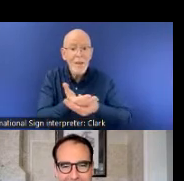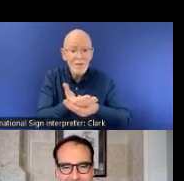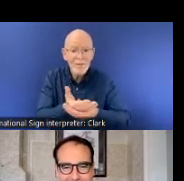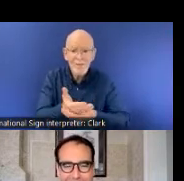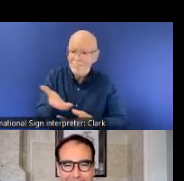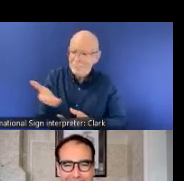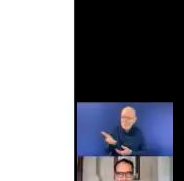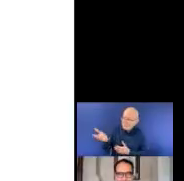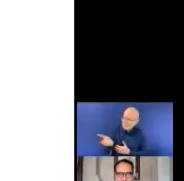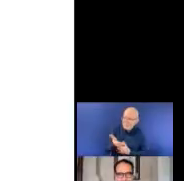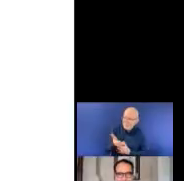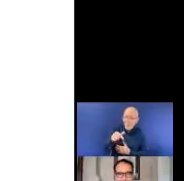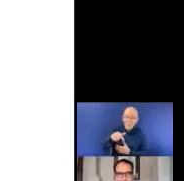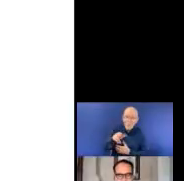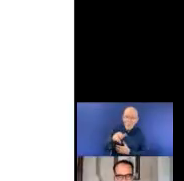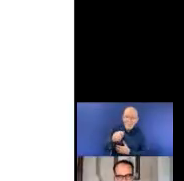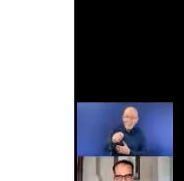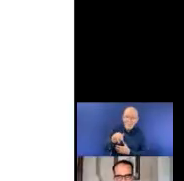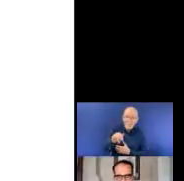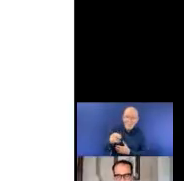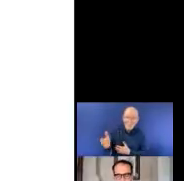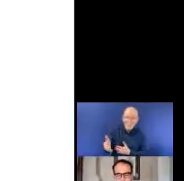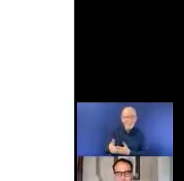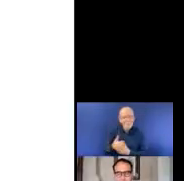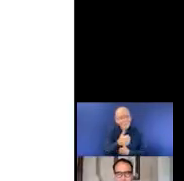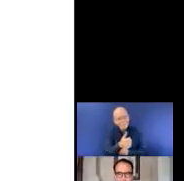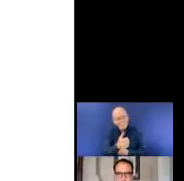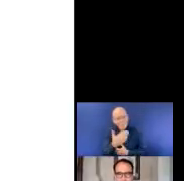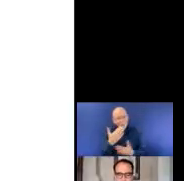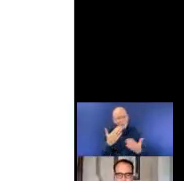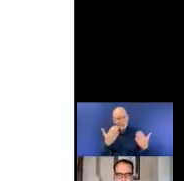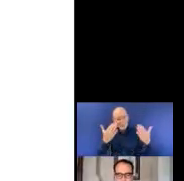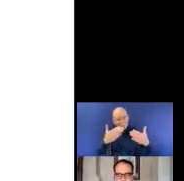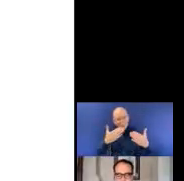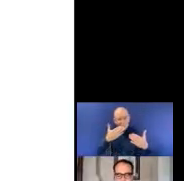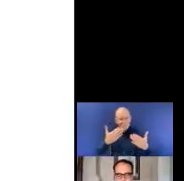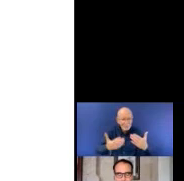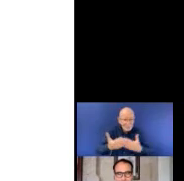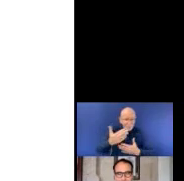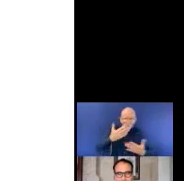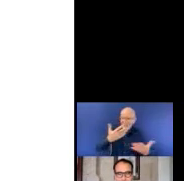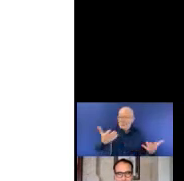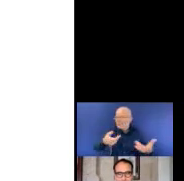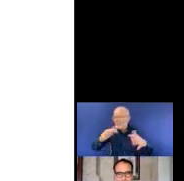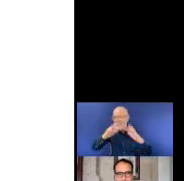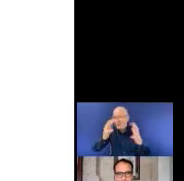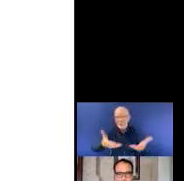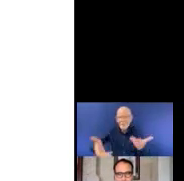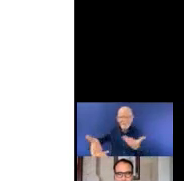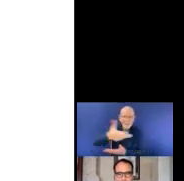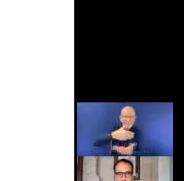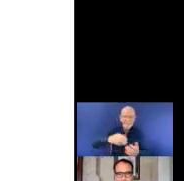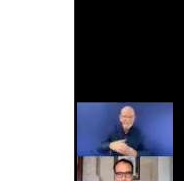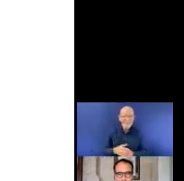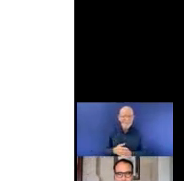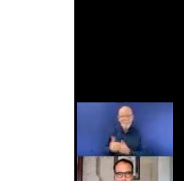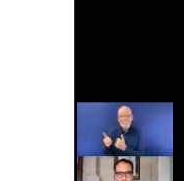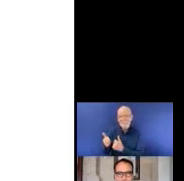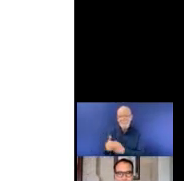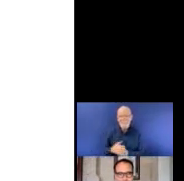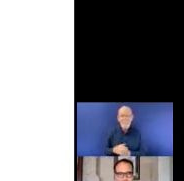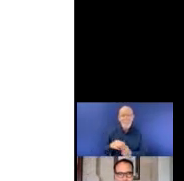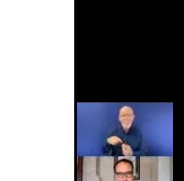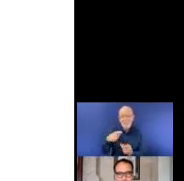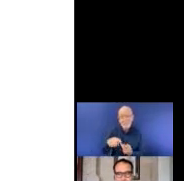Obermeier. Known to many of you, I'm sure, the director of the World Health Organization's office at the UN headquarters in New York.